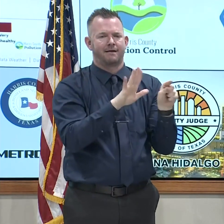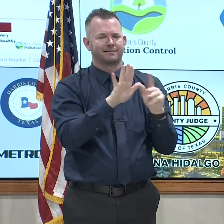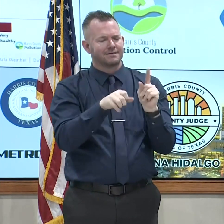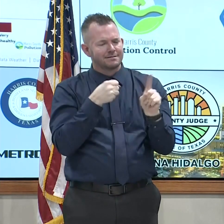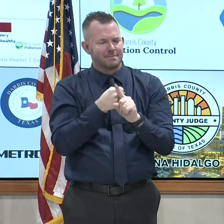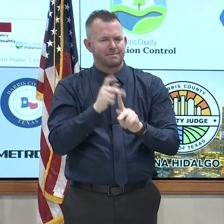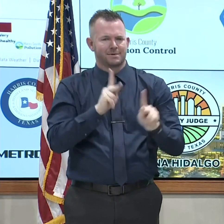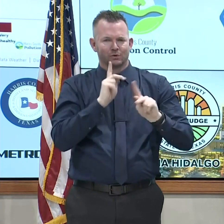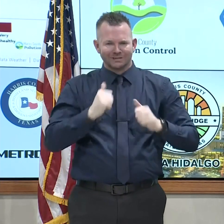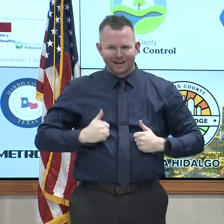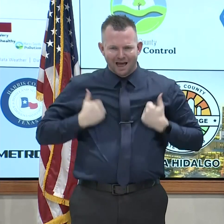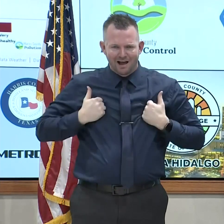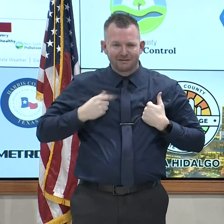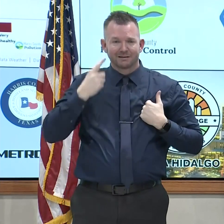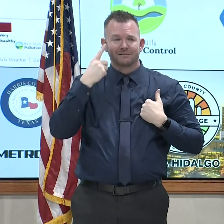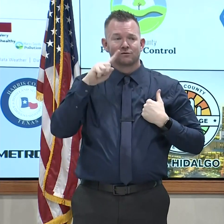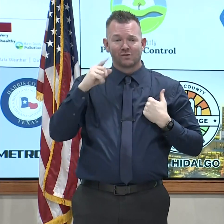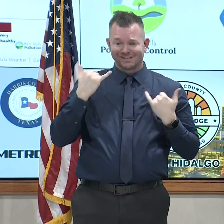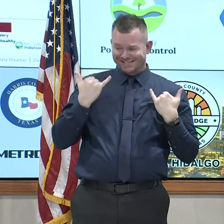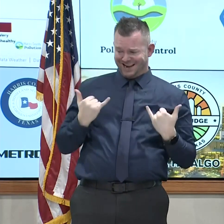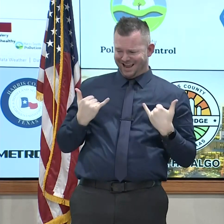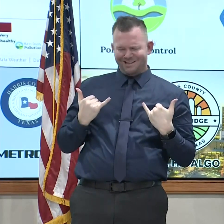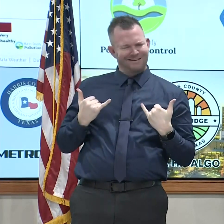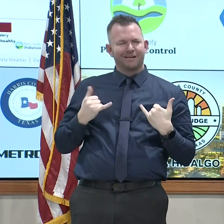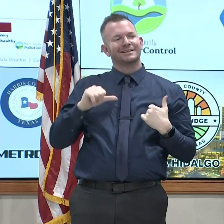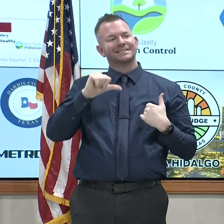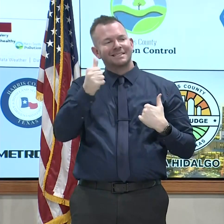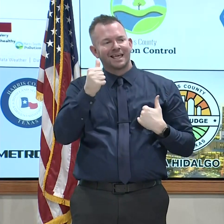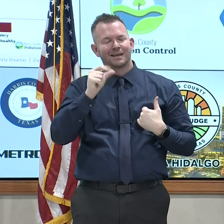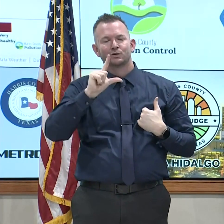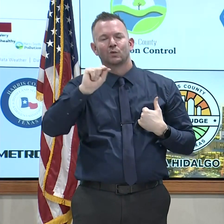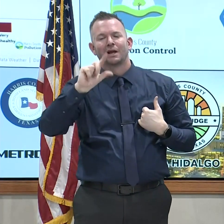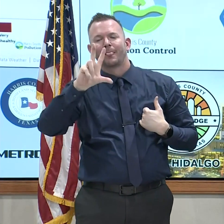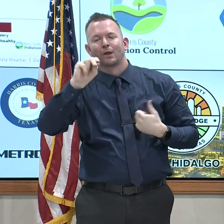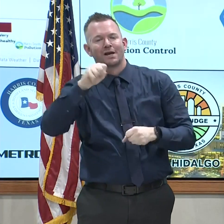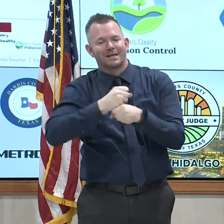left unheard and unresponded to.